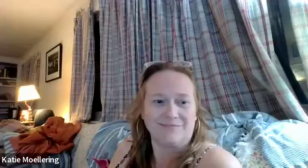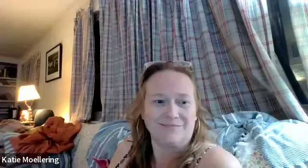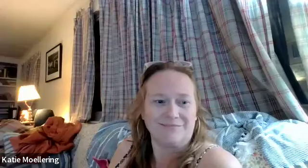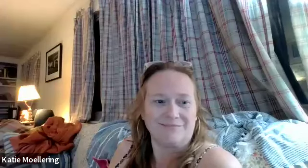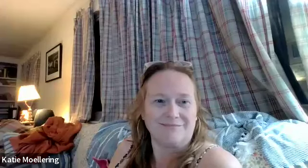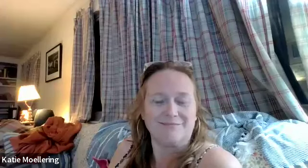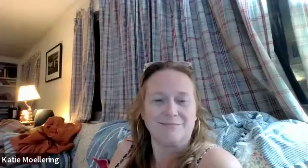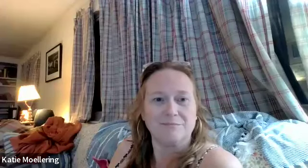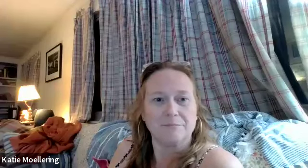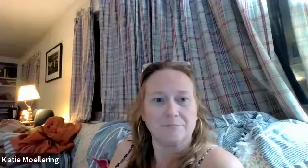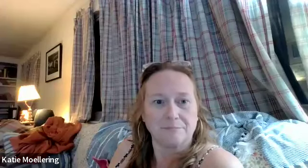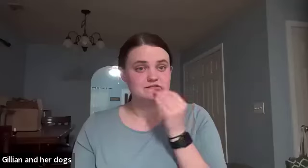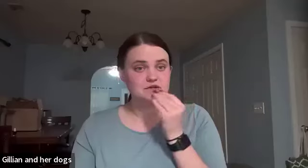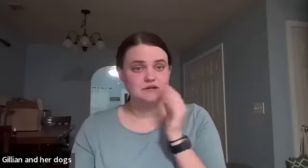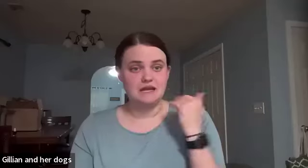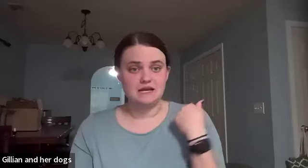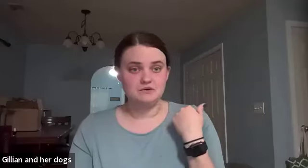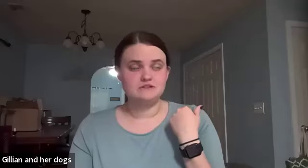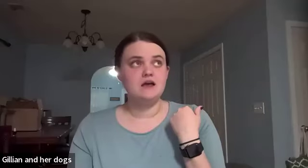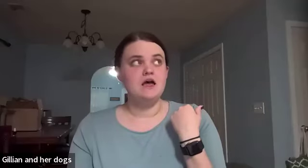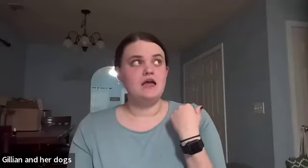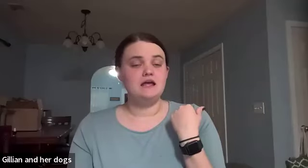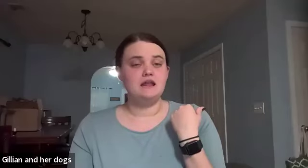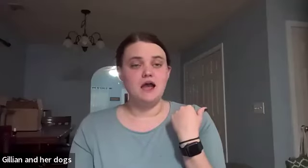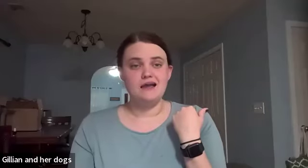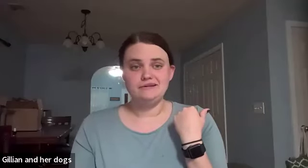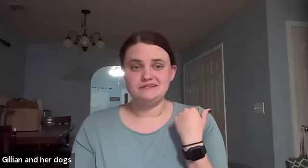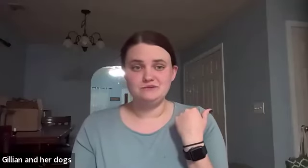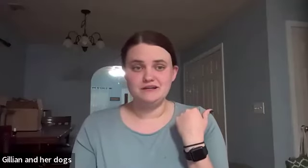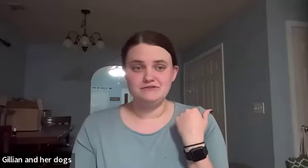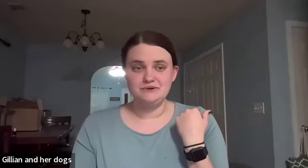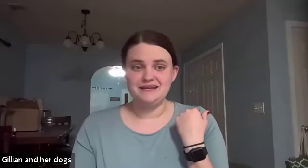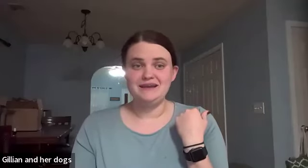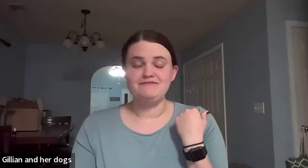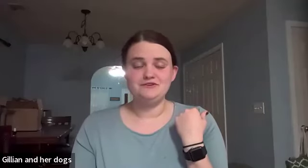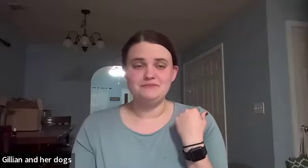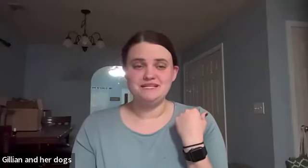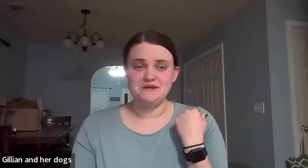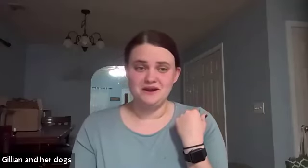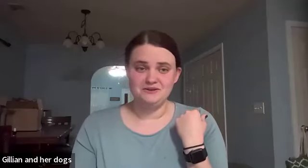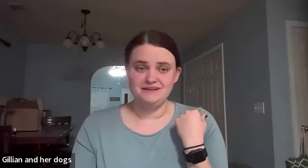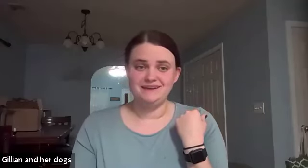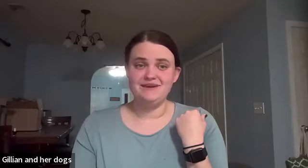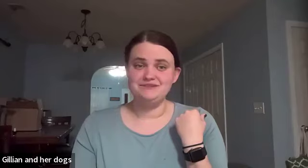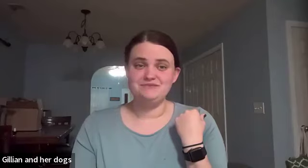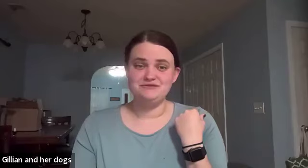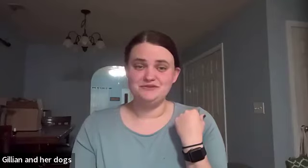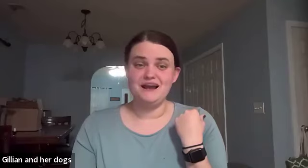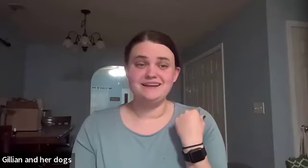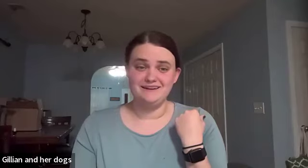Alrighty. Be warned, next week is food and animals. And I always like to warn everybody, food makes me hungry. Every time we do food, I get